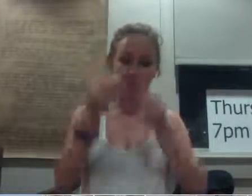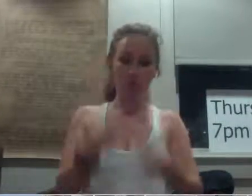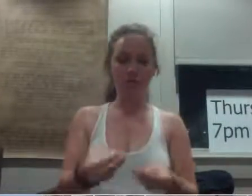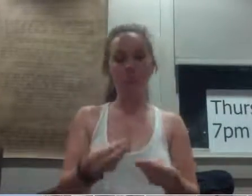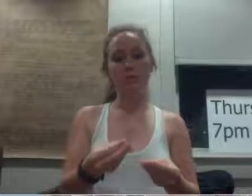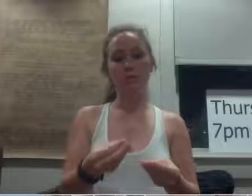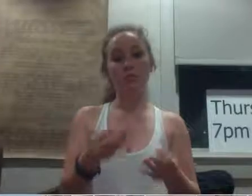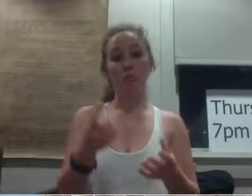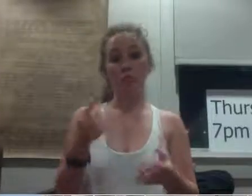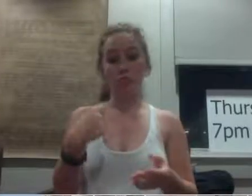banks?